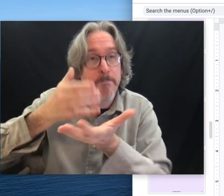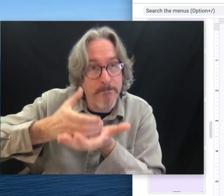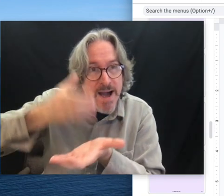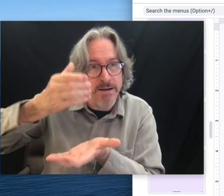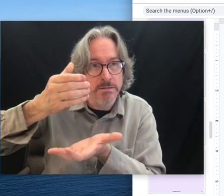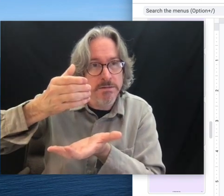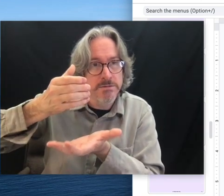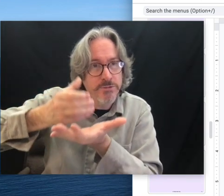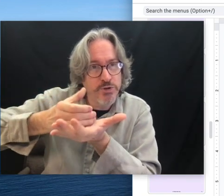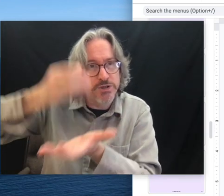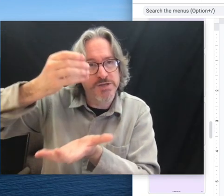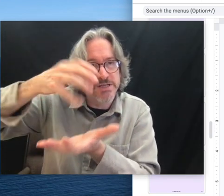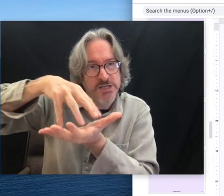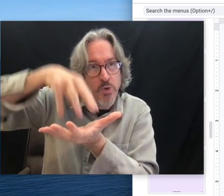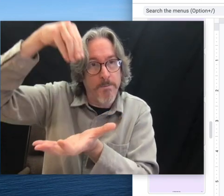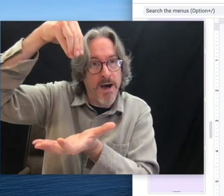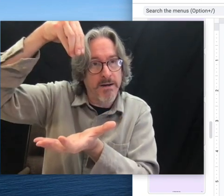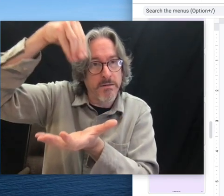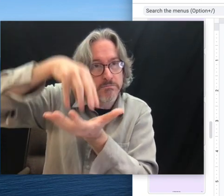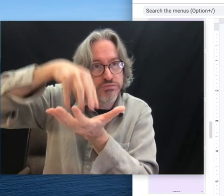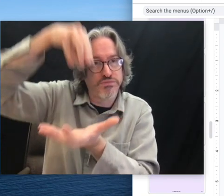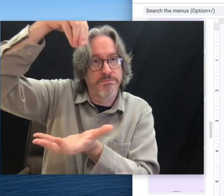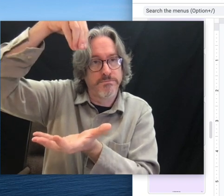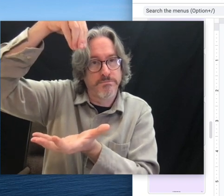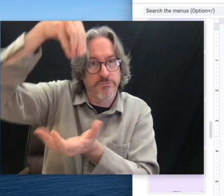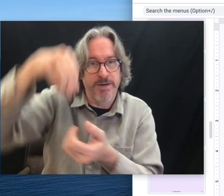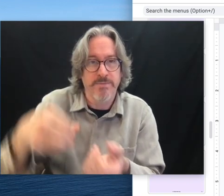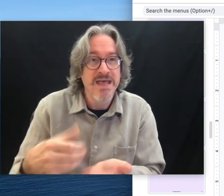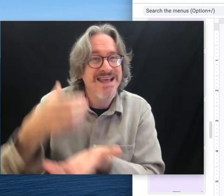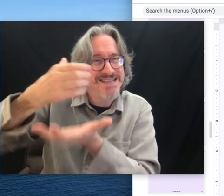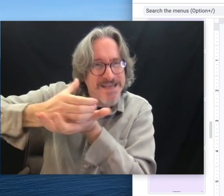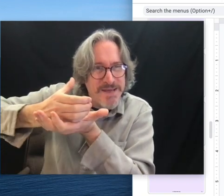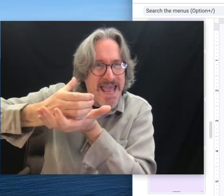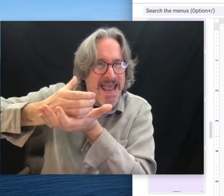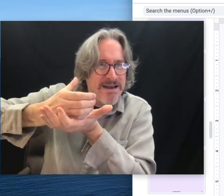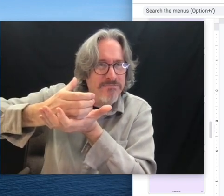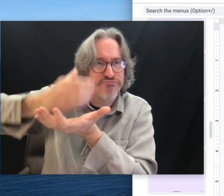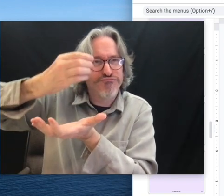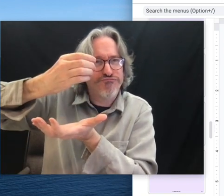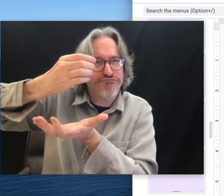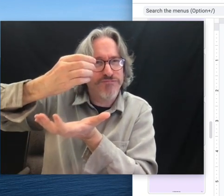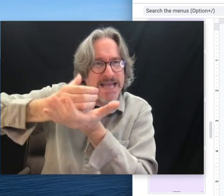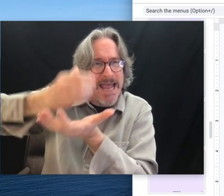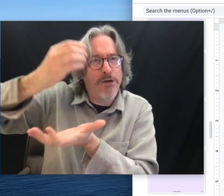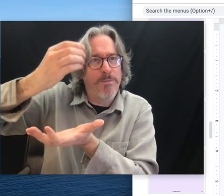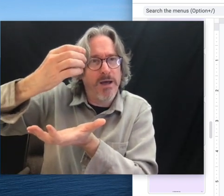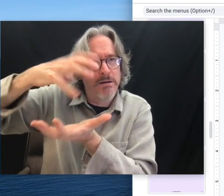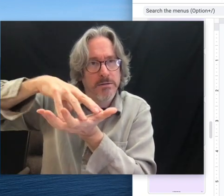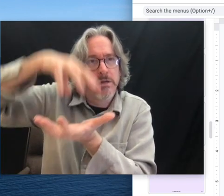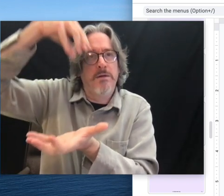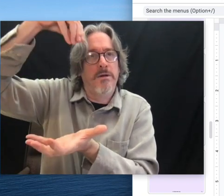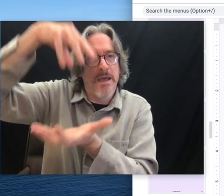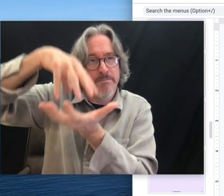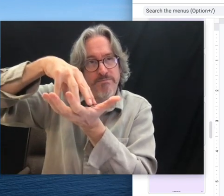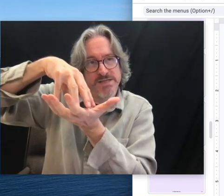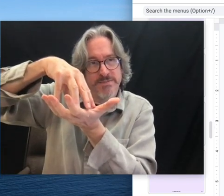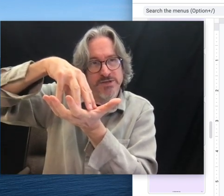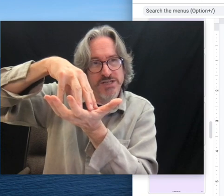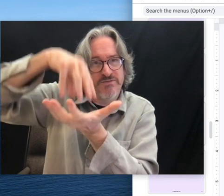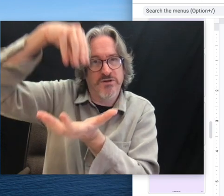And bottled. Usually you'll see this, or bottle. Right. This can be can or bottle.